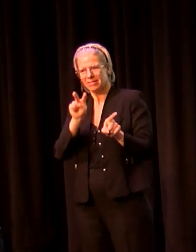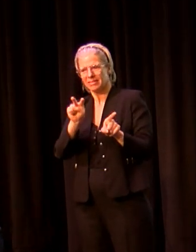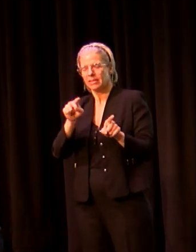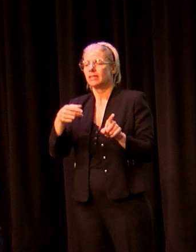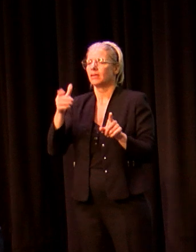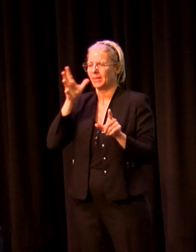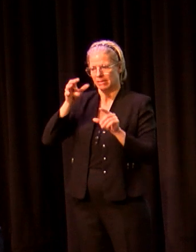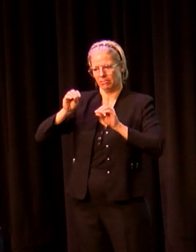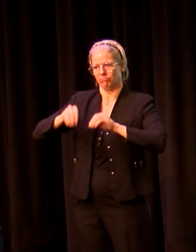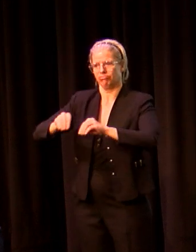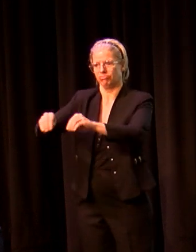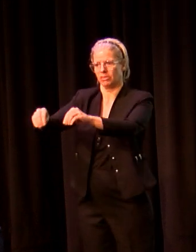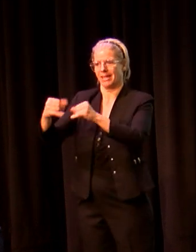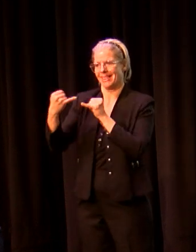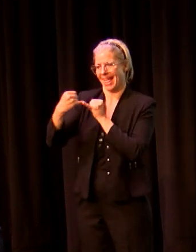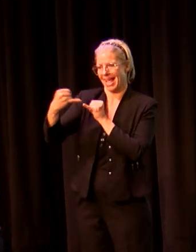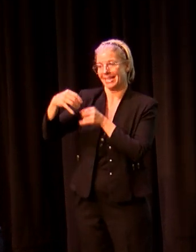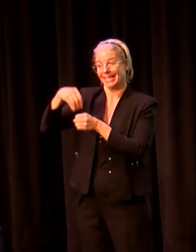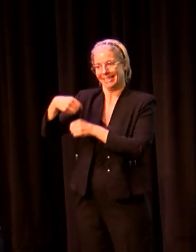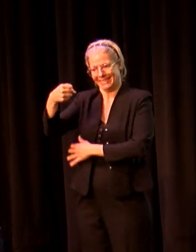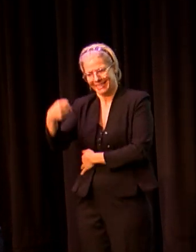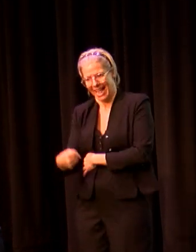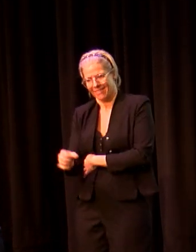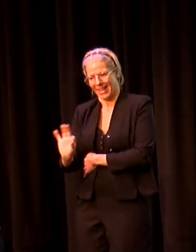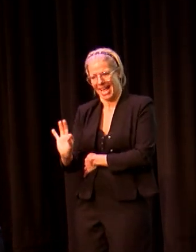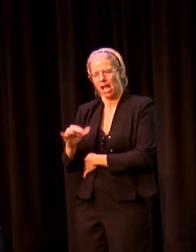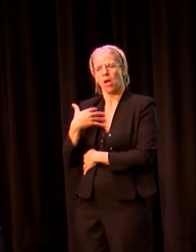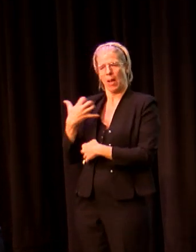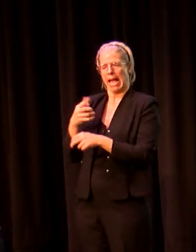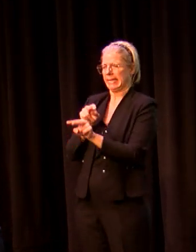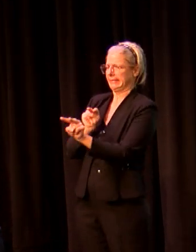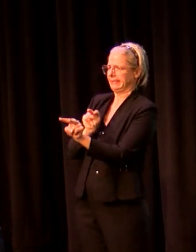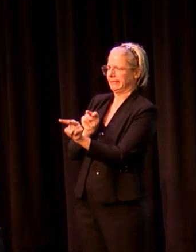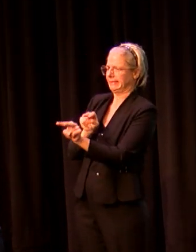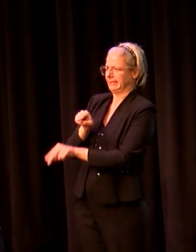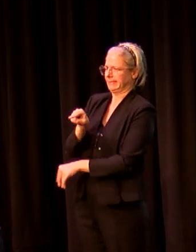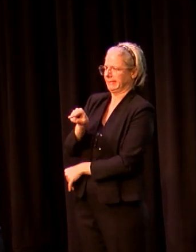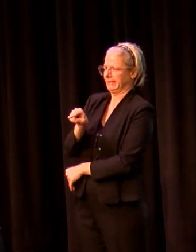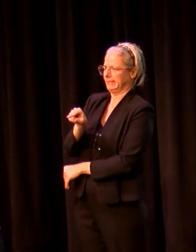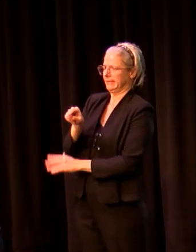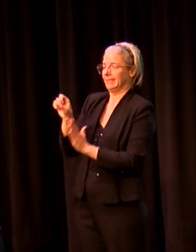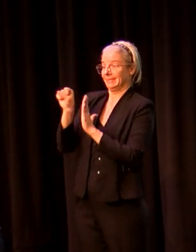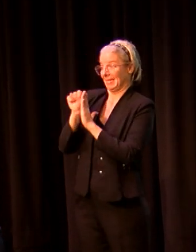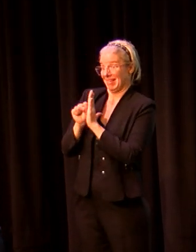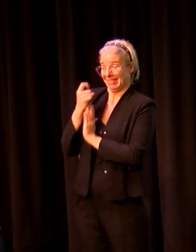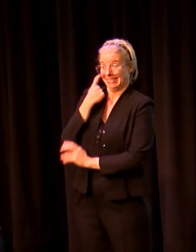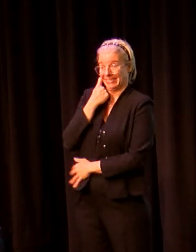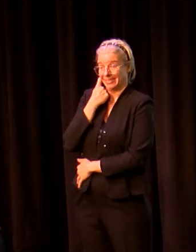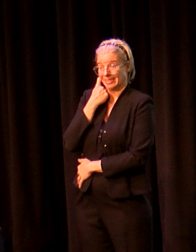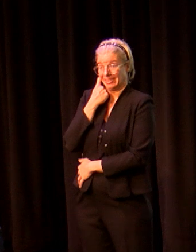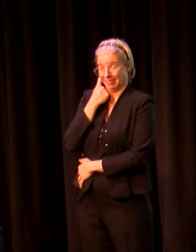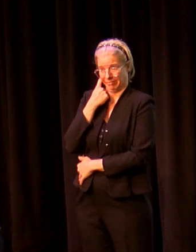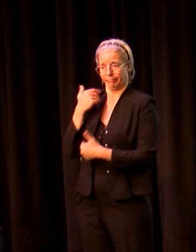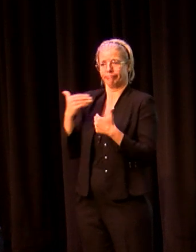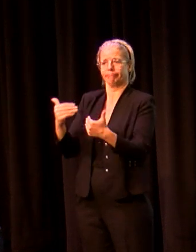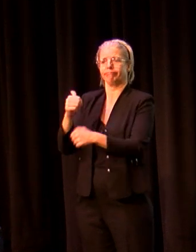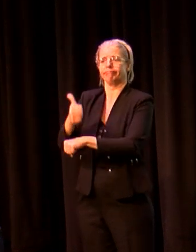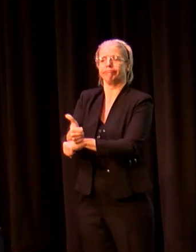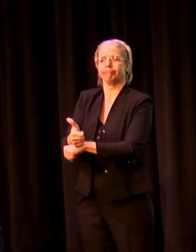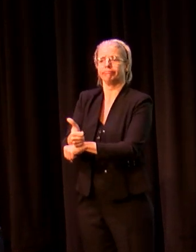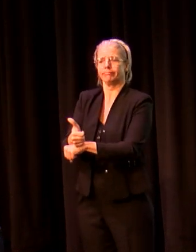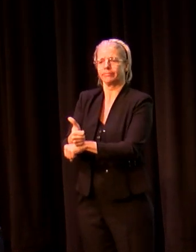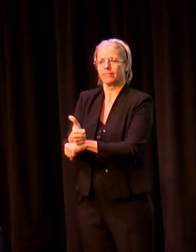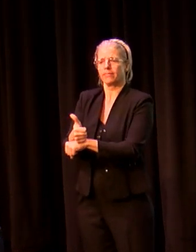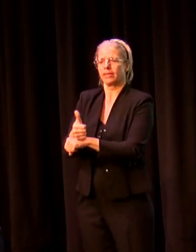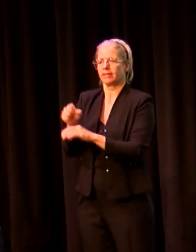is something that we really want to keep an eye on. The state has recently created a statewide data center work